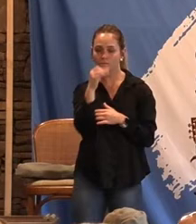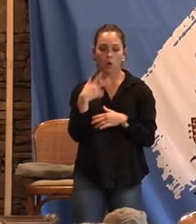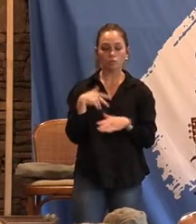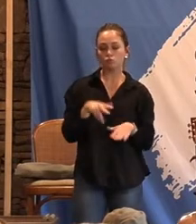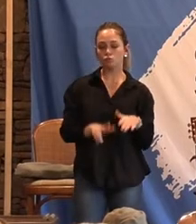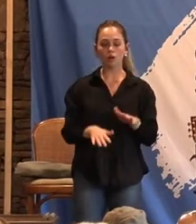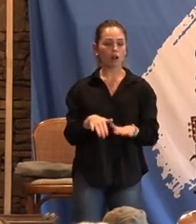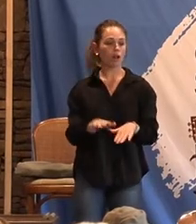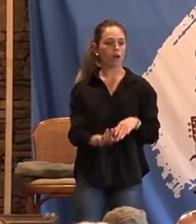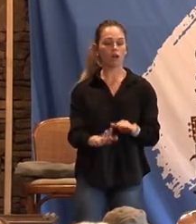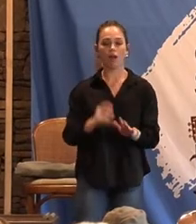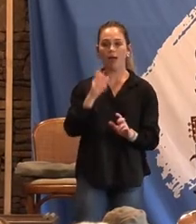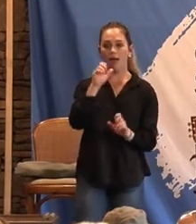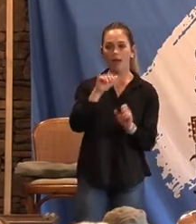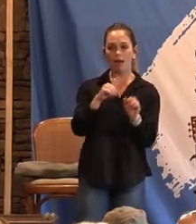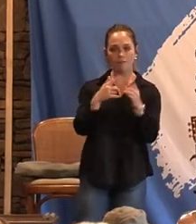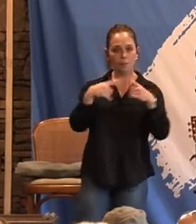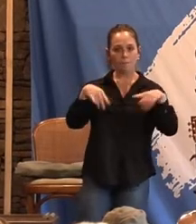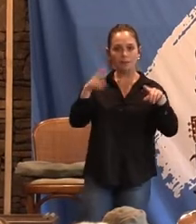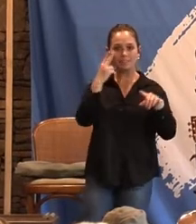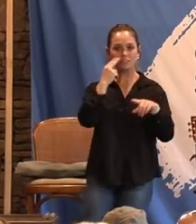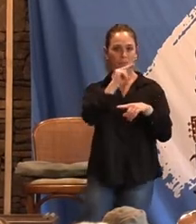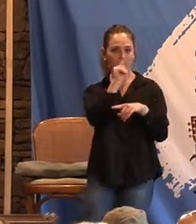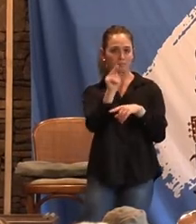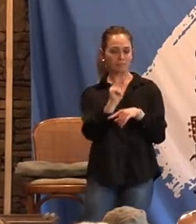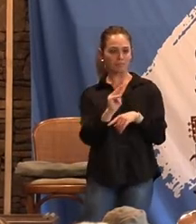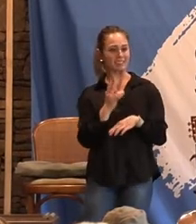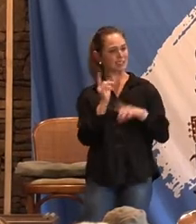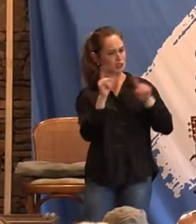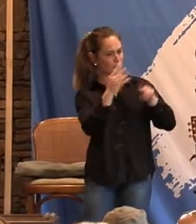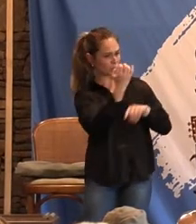trotting. Everybody saw Miss Nana go